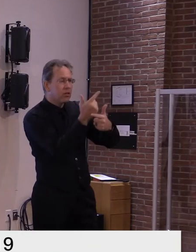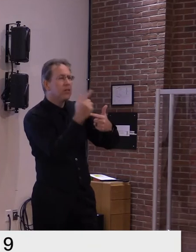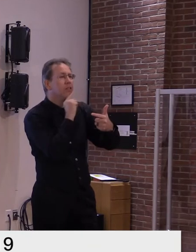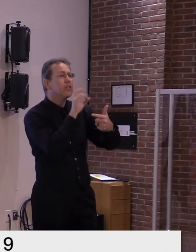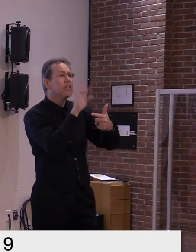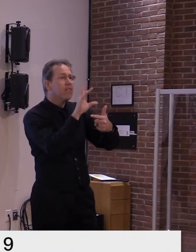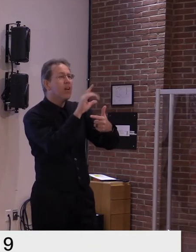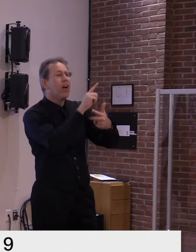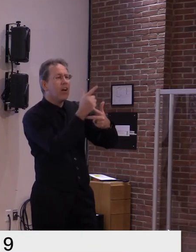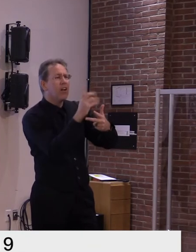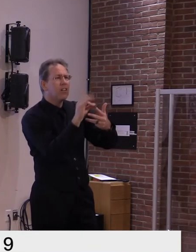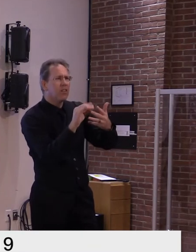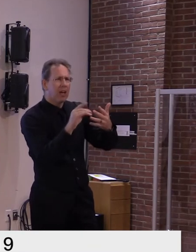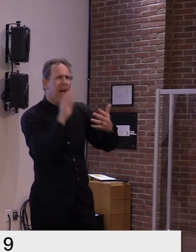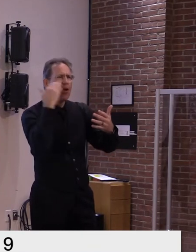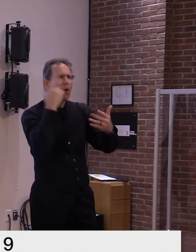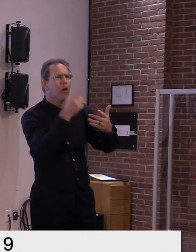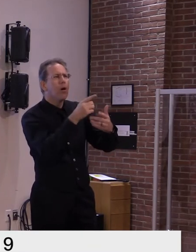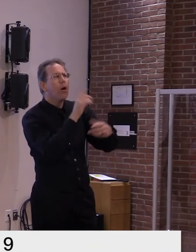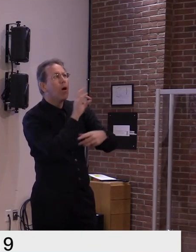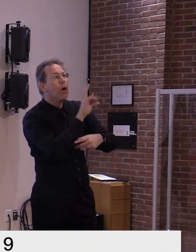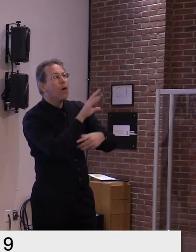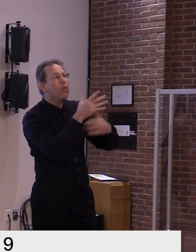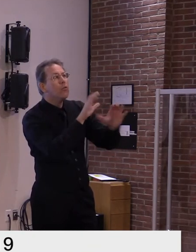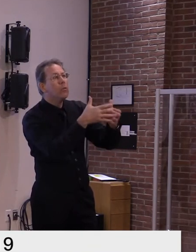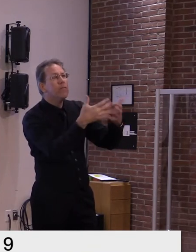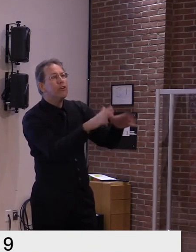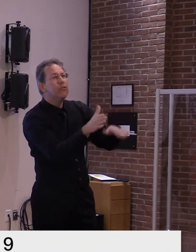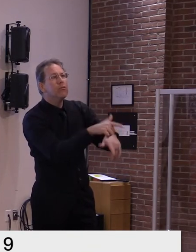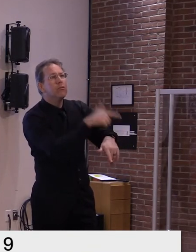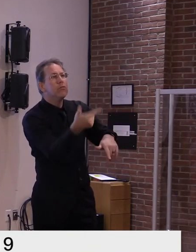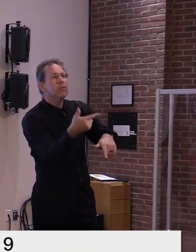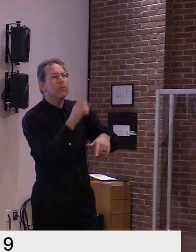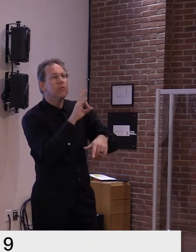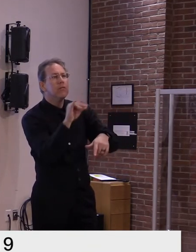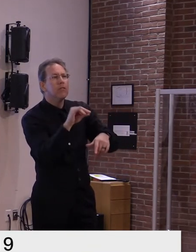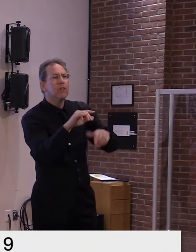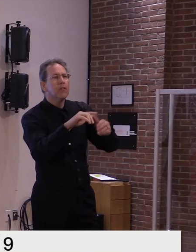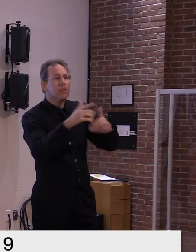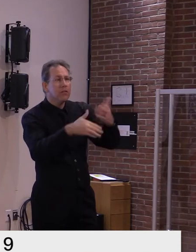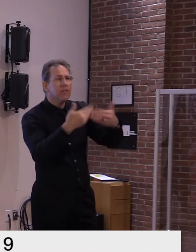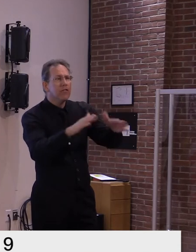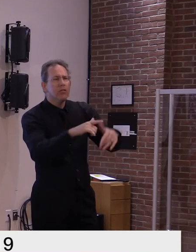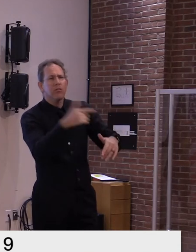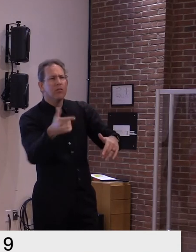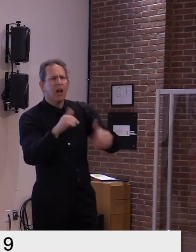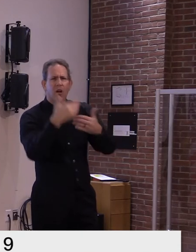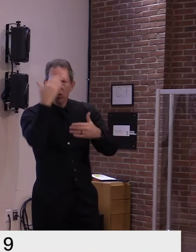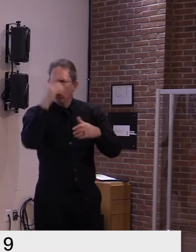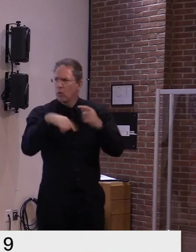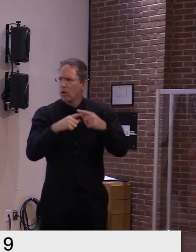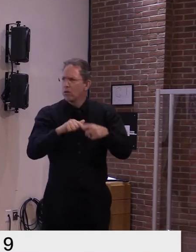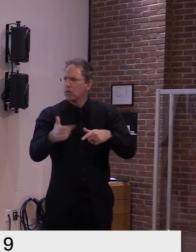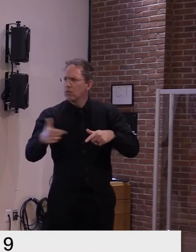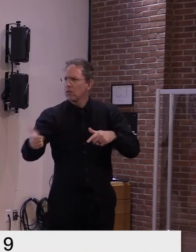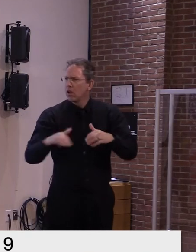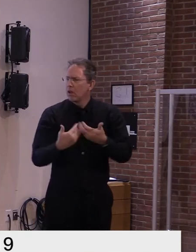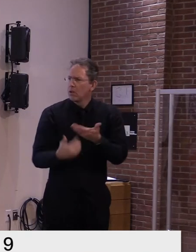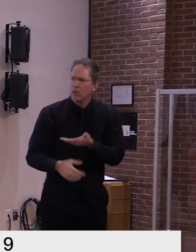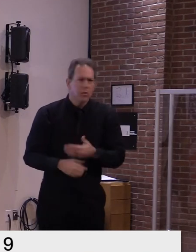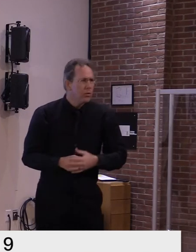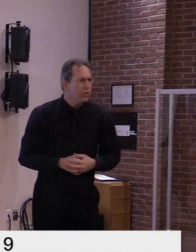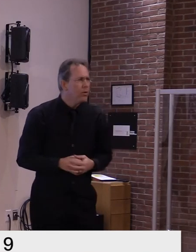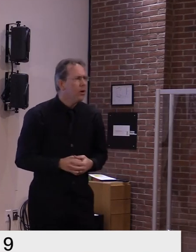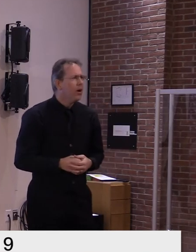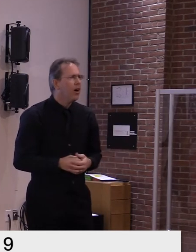certain percentage or the opportunity to offer everyone a vaccine? I guess I'm wondering, how do you know when